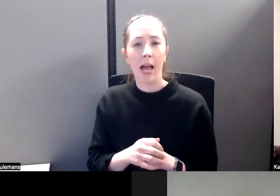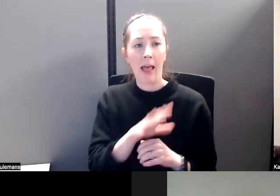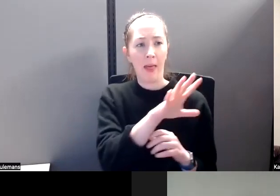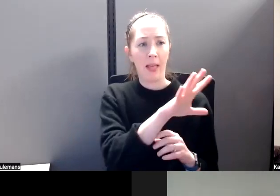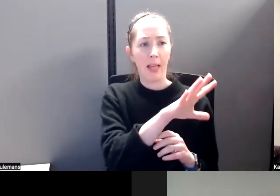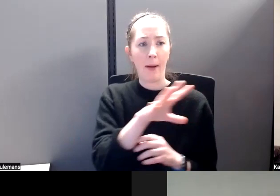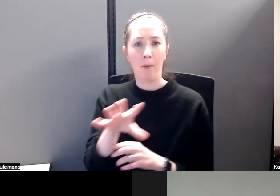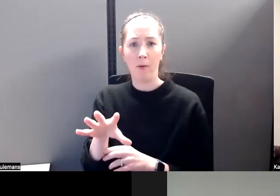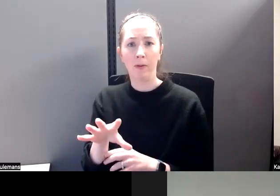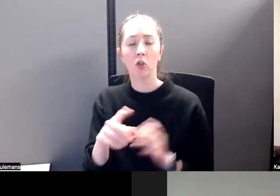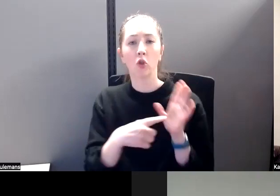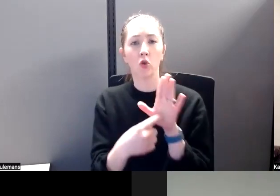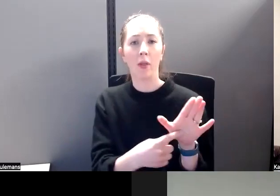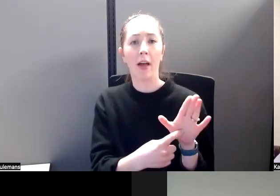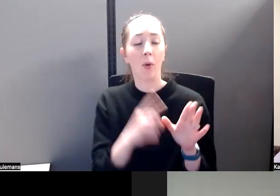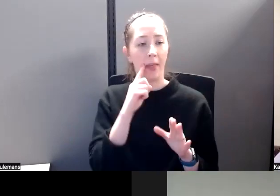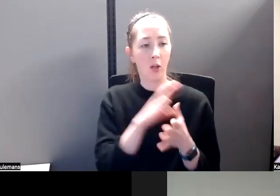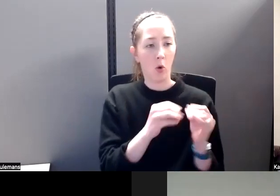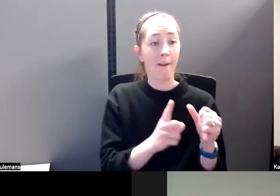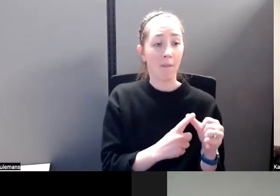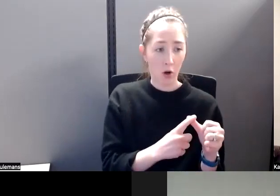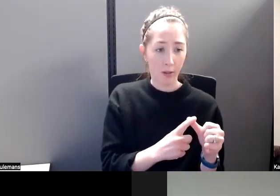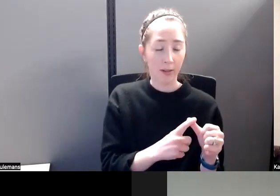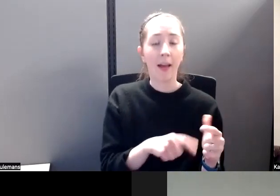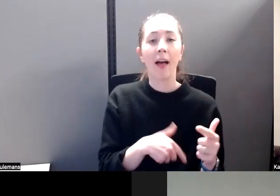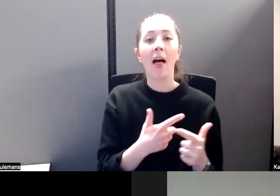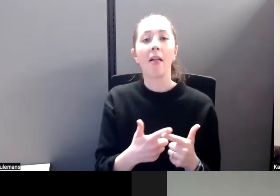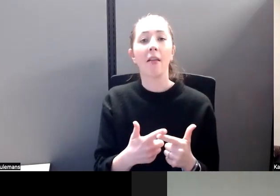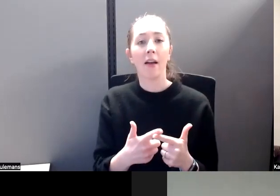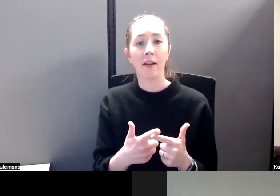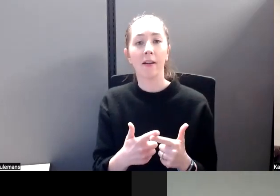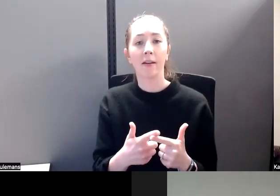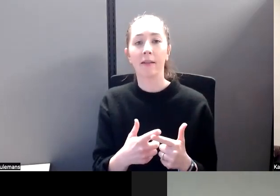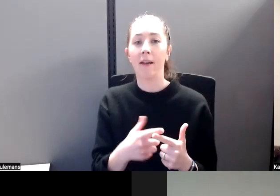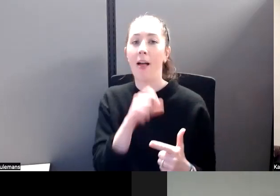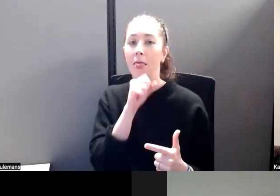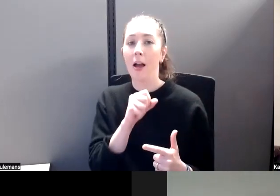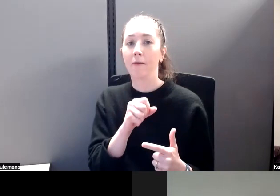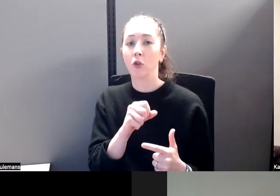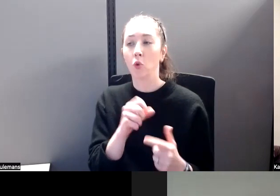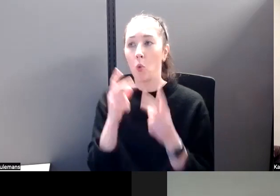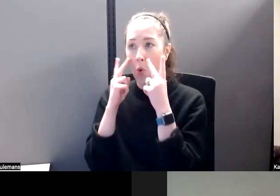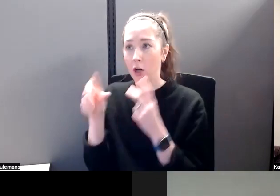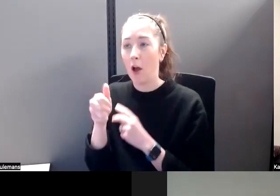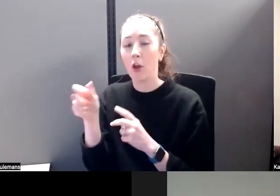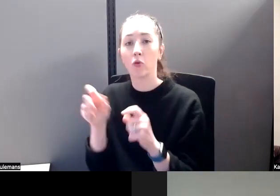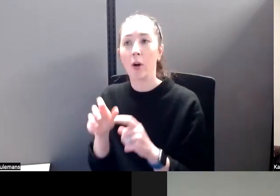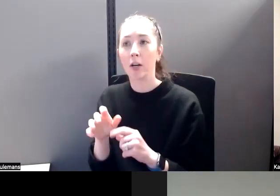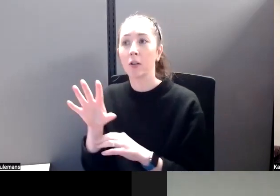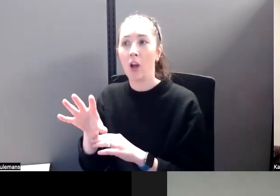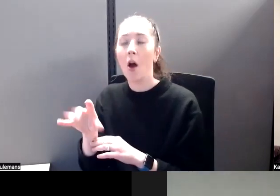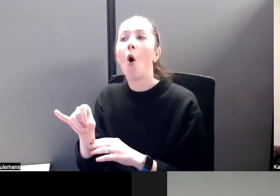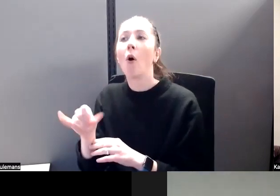I do to tell that? So I always think story first. And then I love to steal shots from other people that I admire. You know, there's a shot in there that